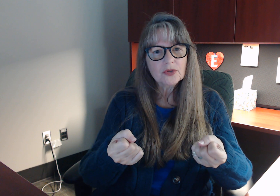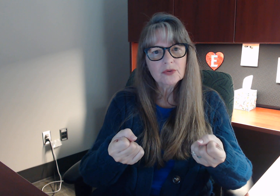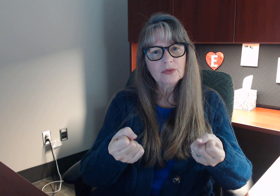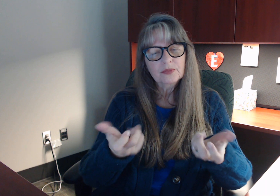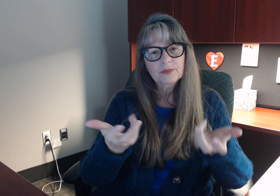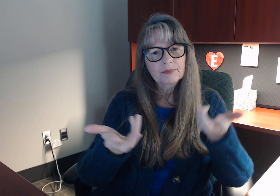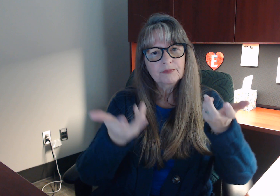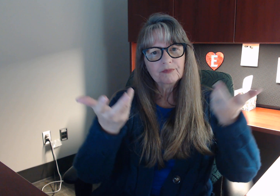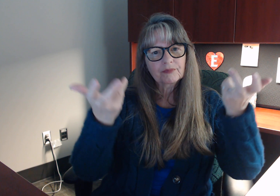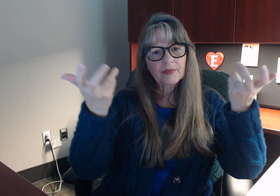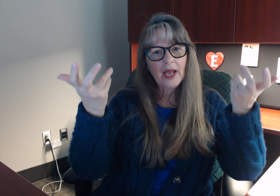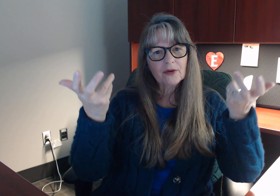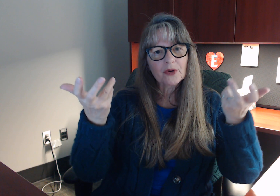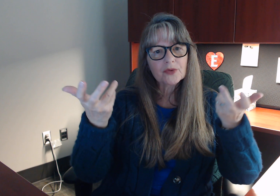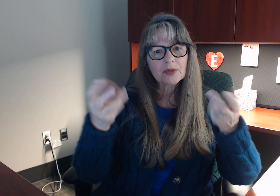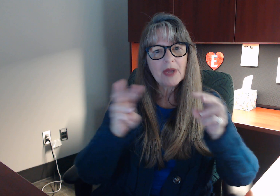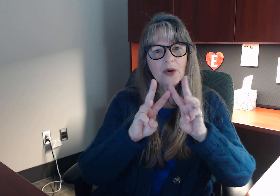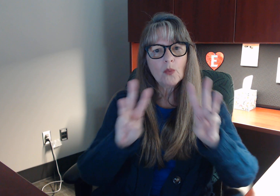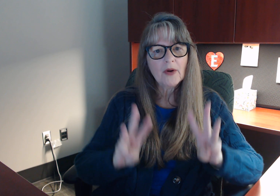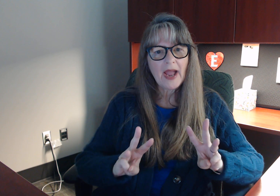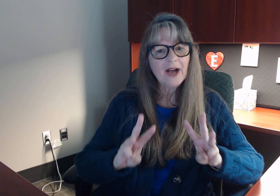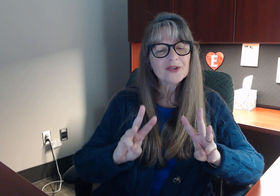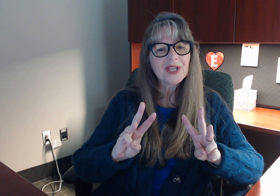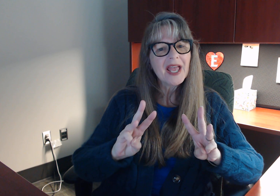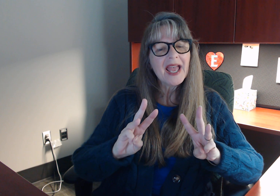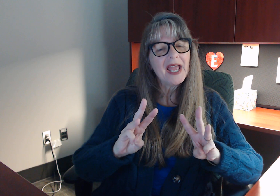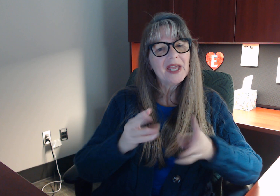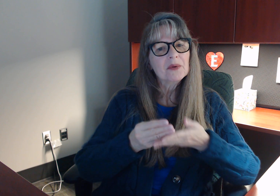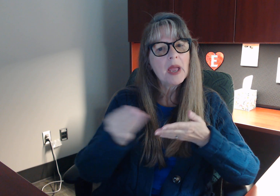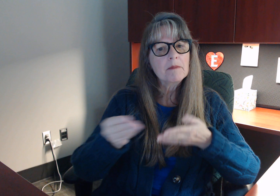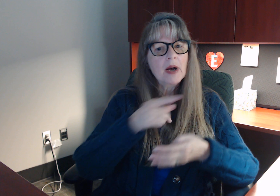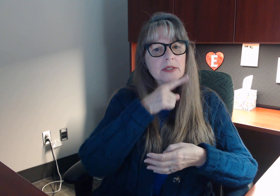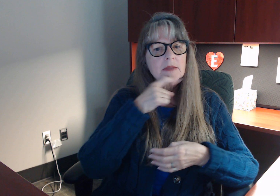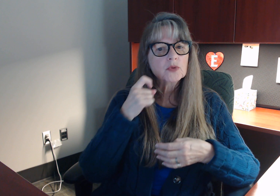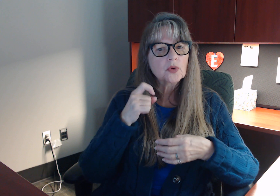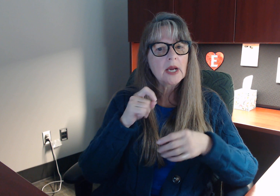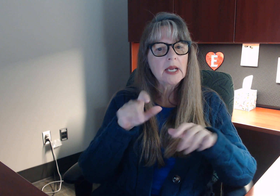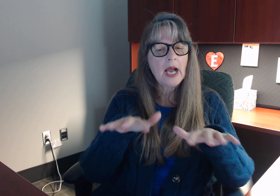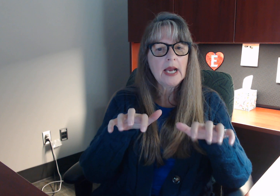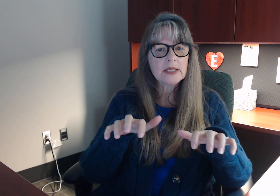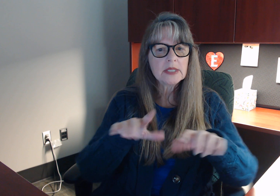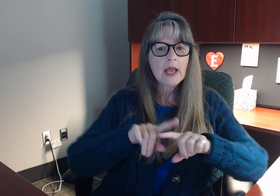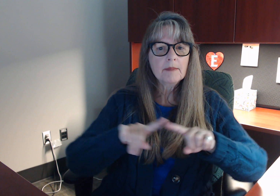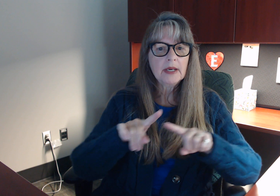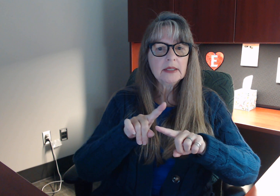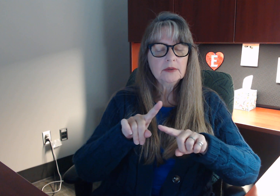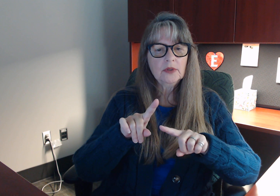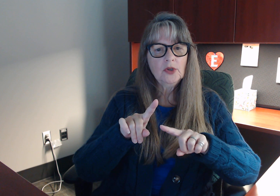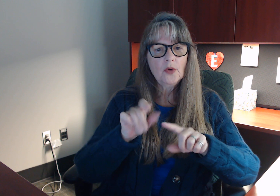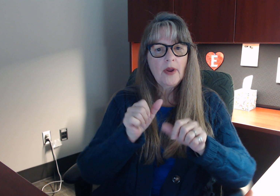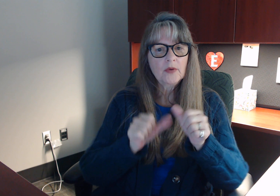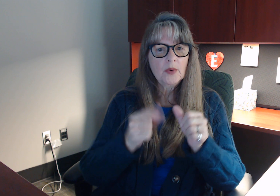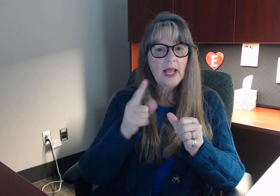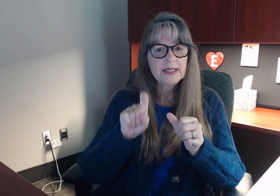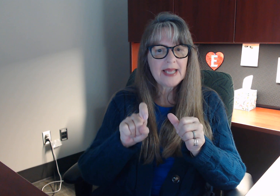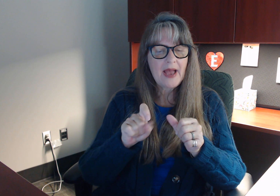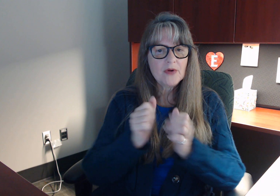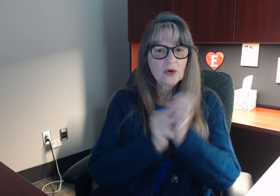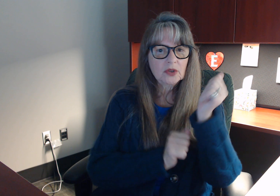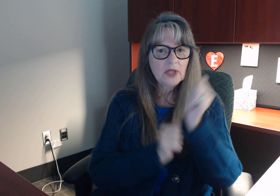to, I don't know, some kind of warehouse and bought some dry ice, but everyone has to have on